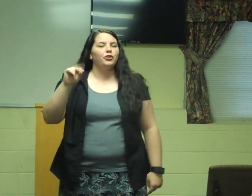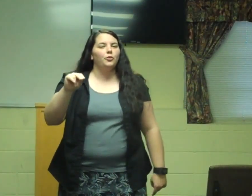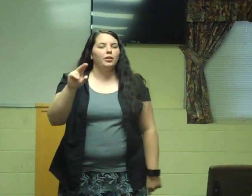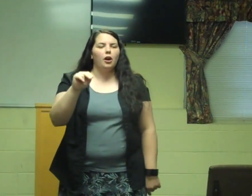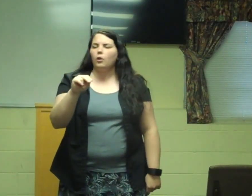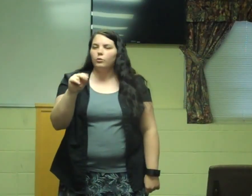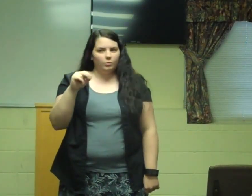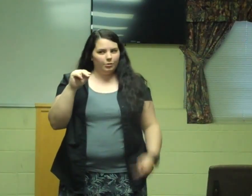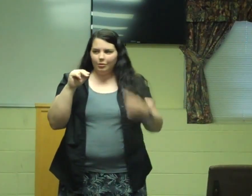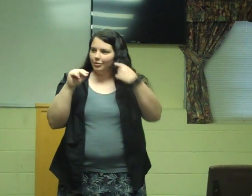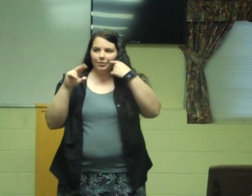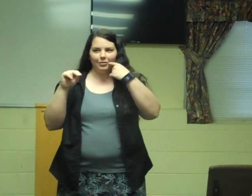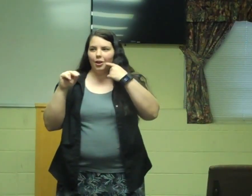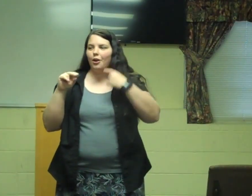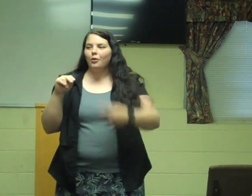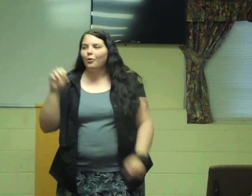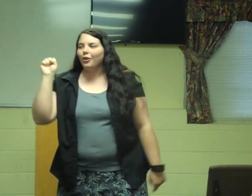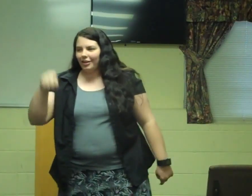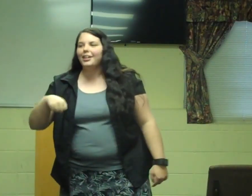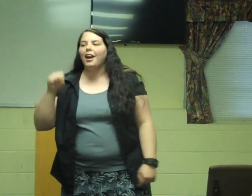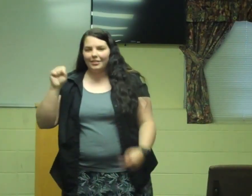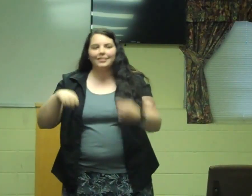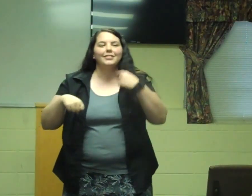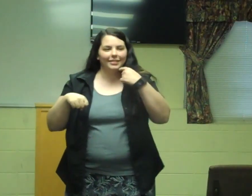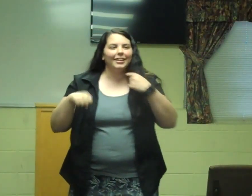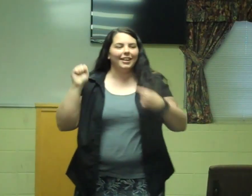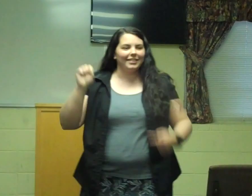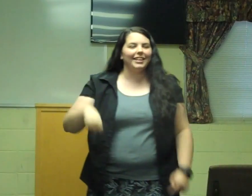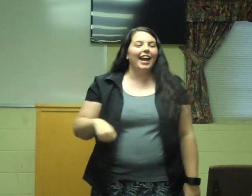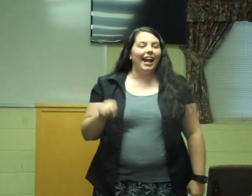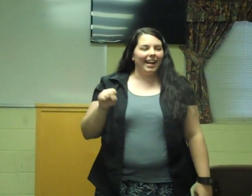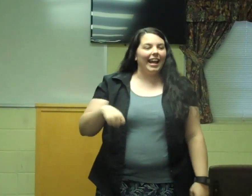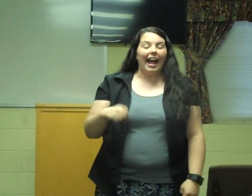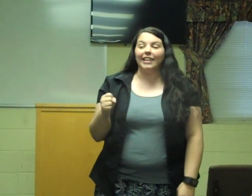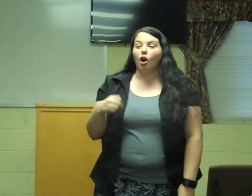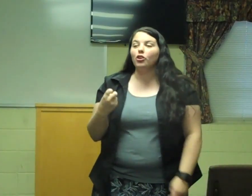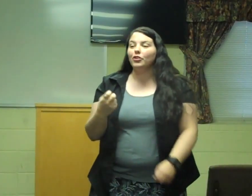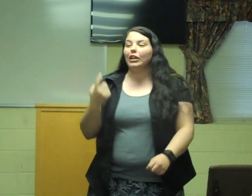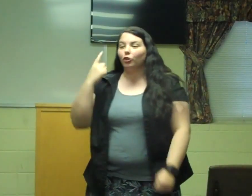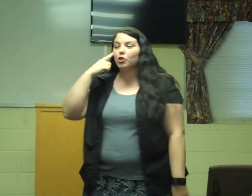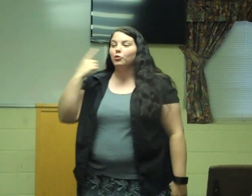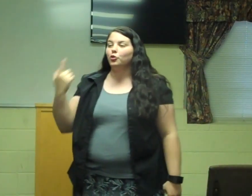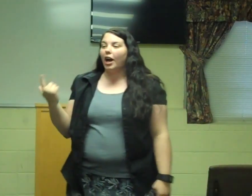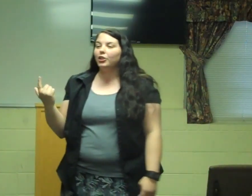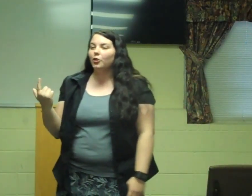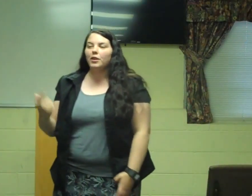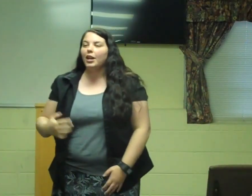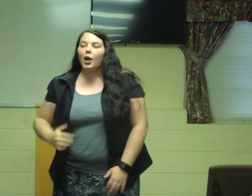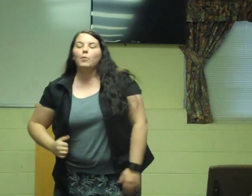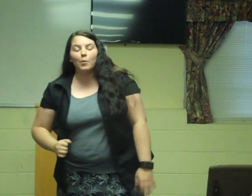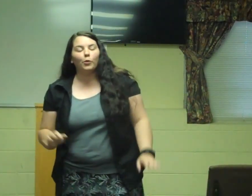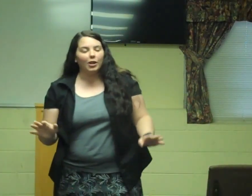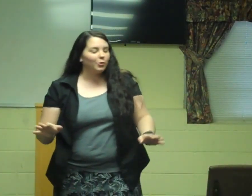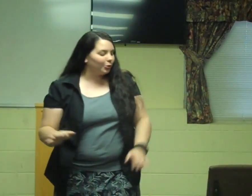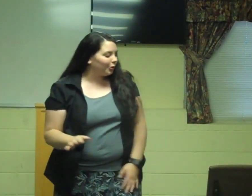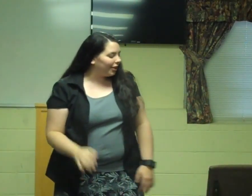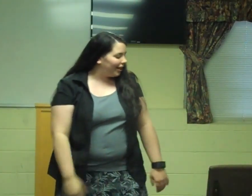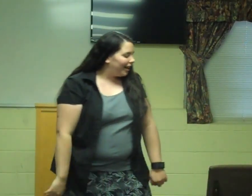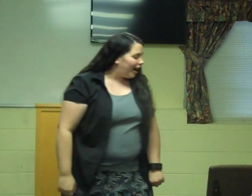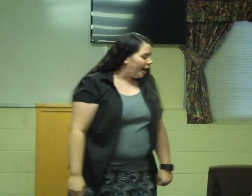you're doing no, or yes, yes. It's harder than it looks when you're trying to do it, but people actually will do